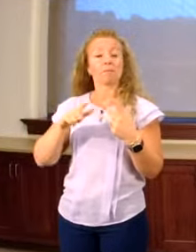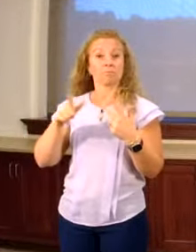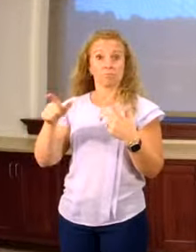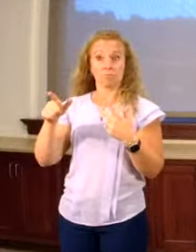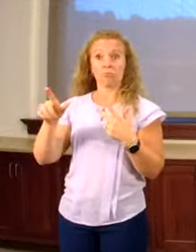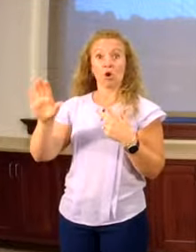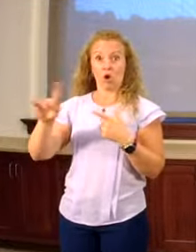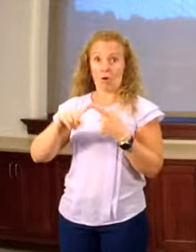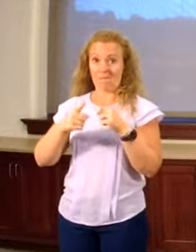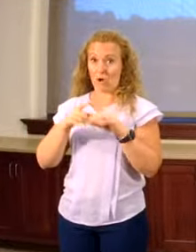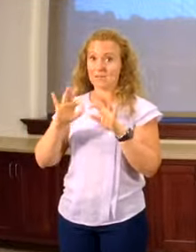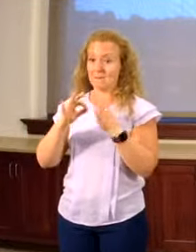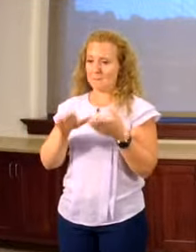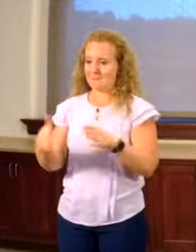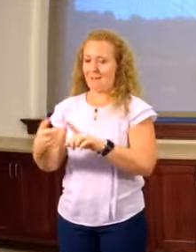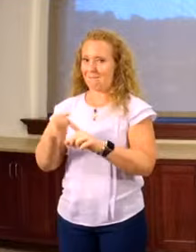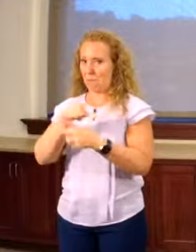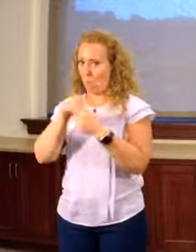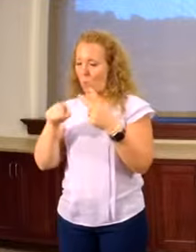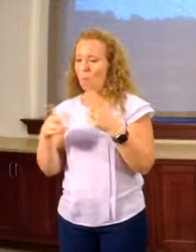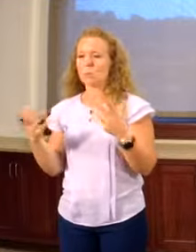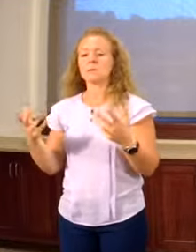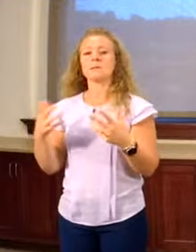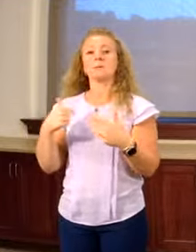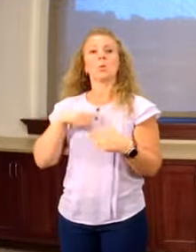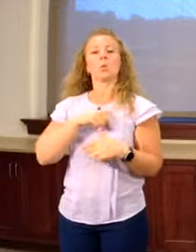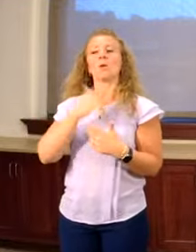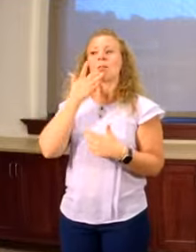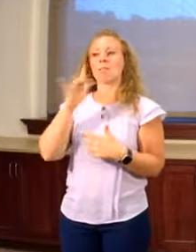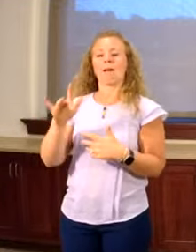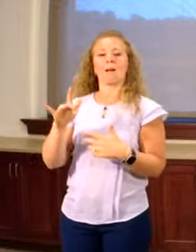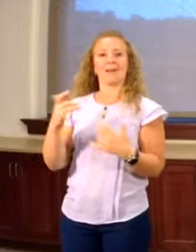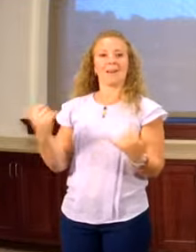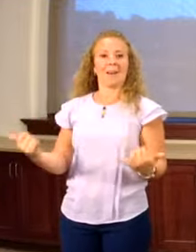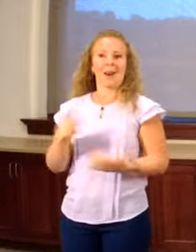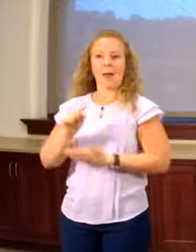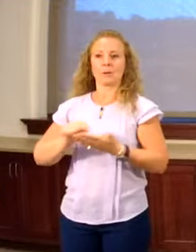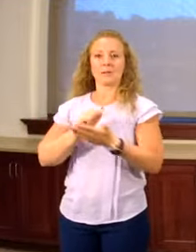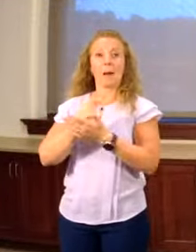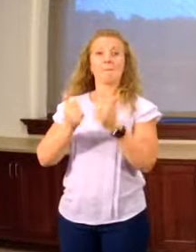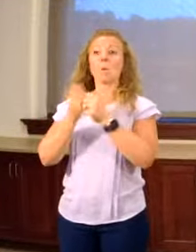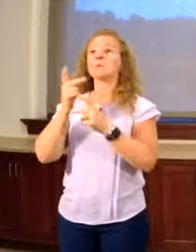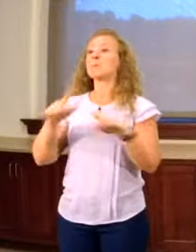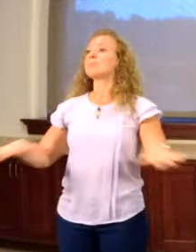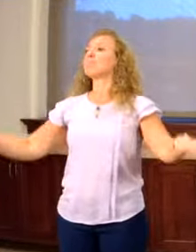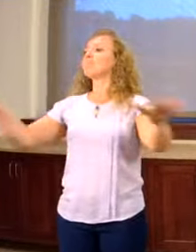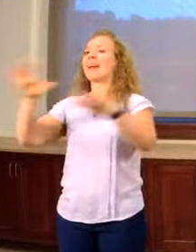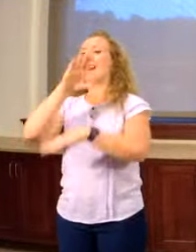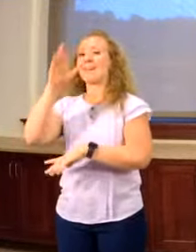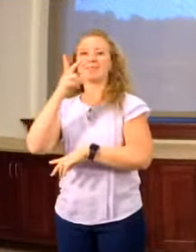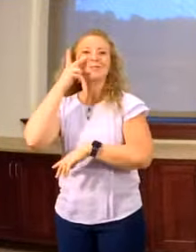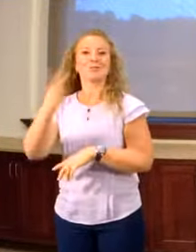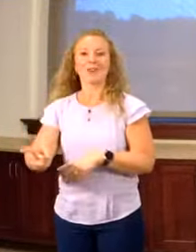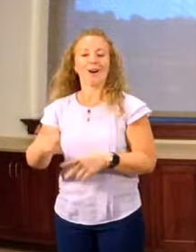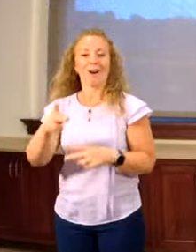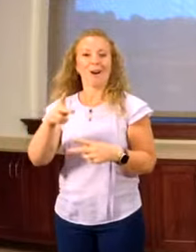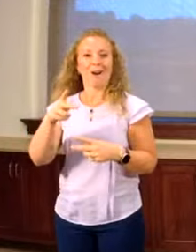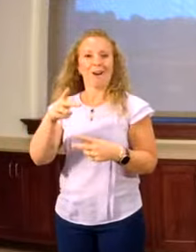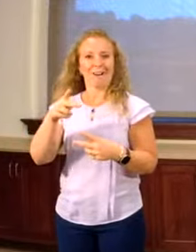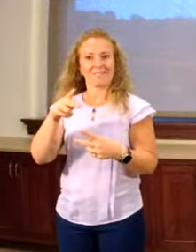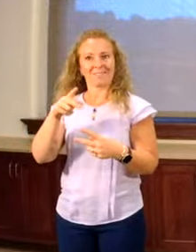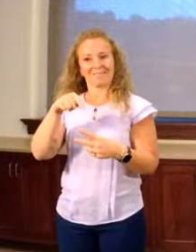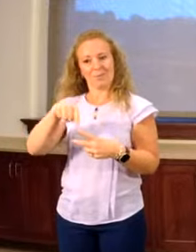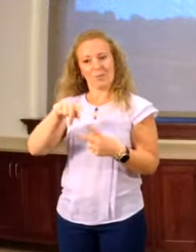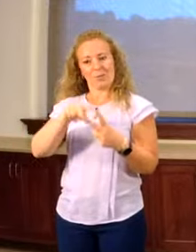her friends and family to. And we're very fortunate to live in an era where most people in our community have never seen these vaccine